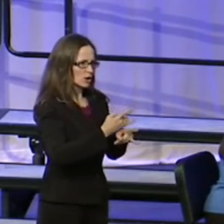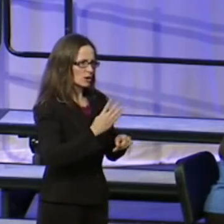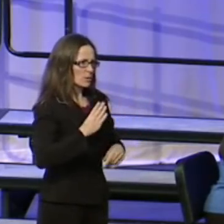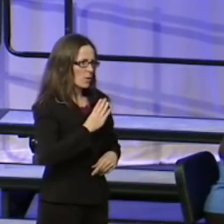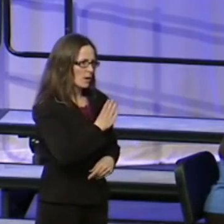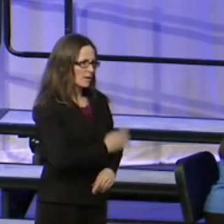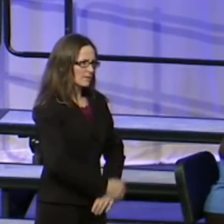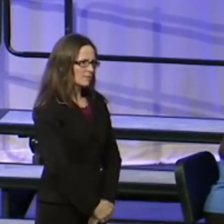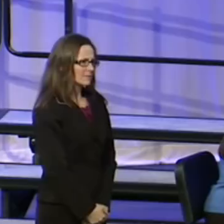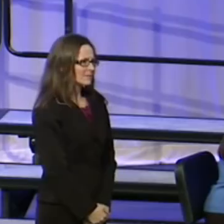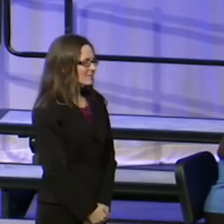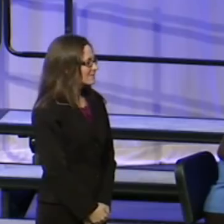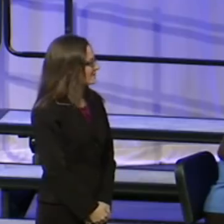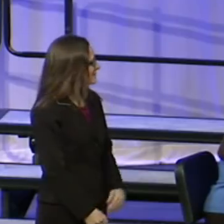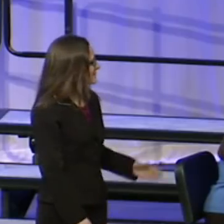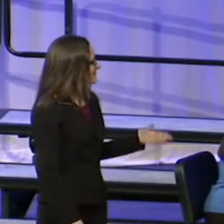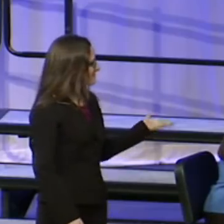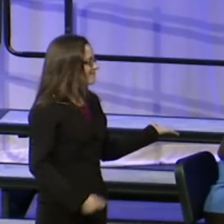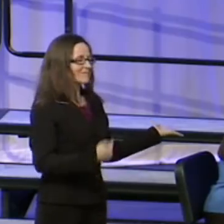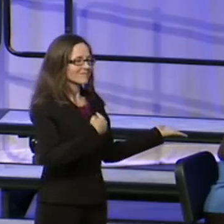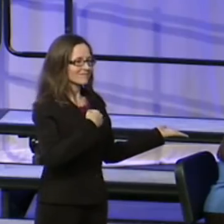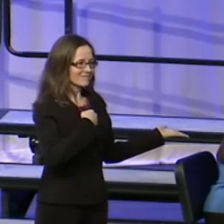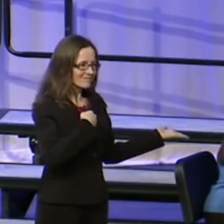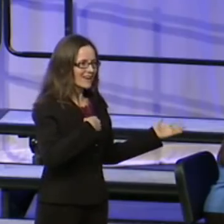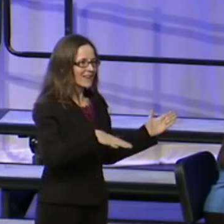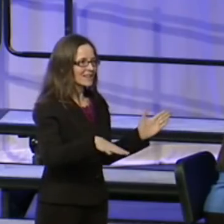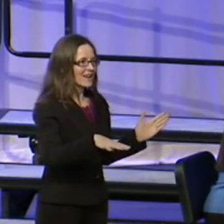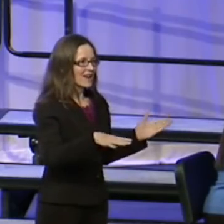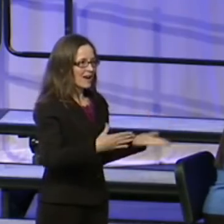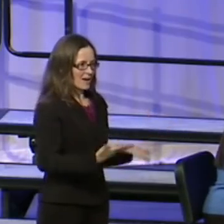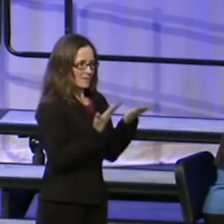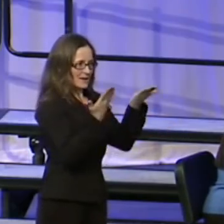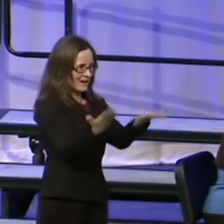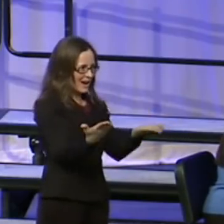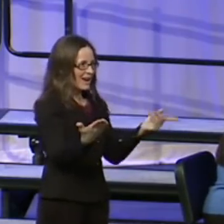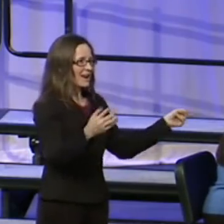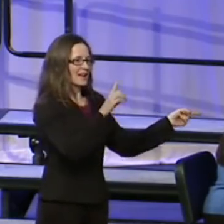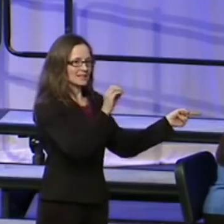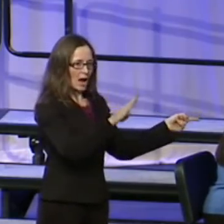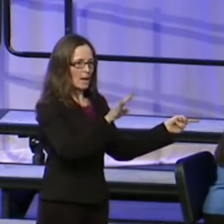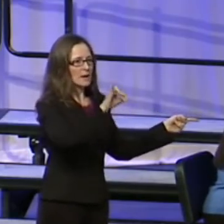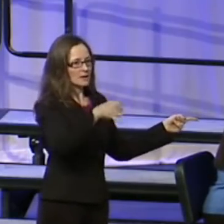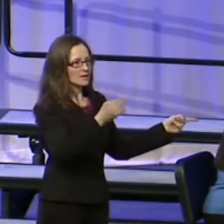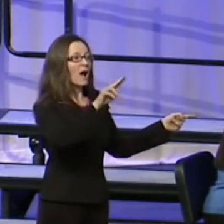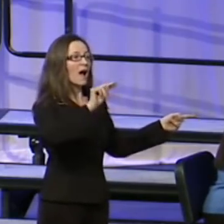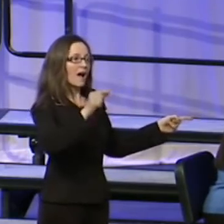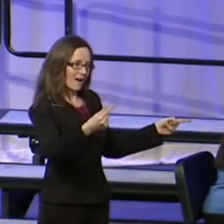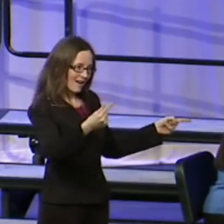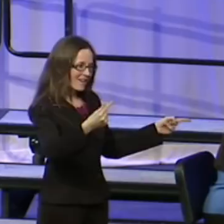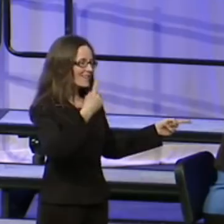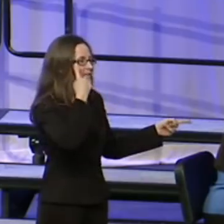I nominate Deb Young, J-U-N-G, to be the chairperson of the Board of License Commissioners.